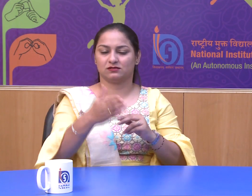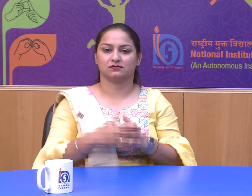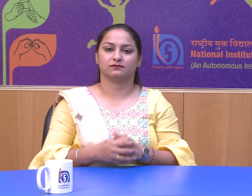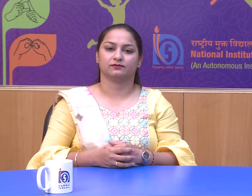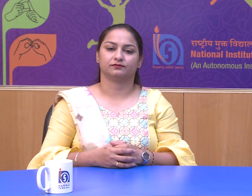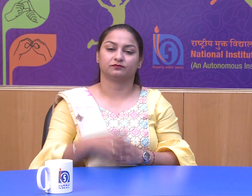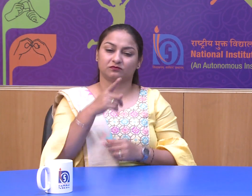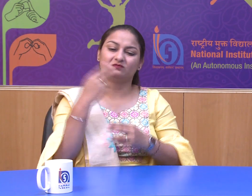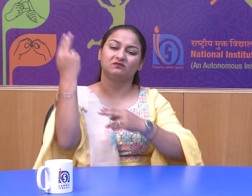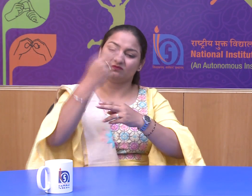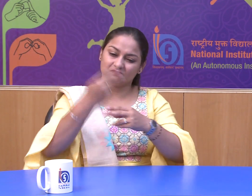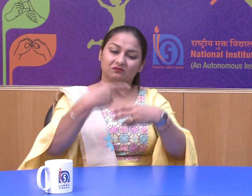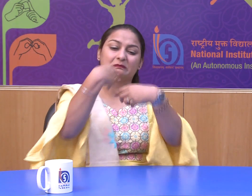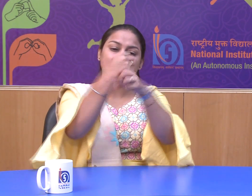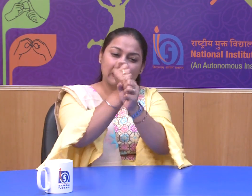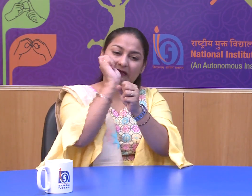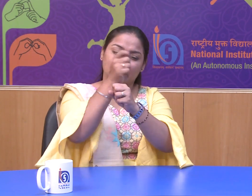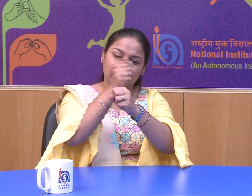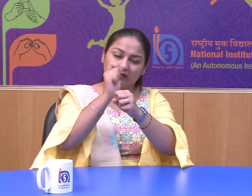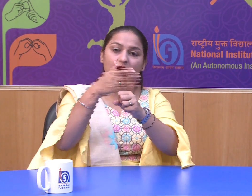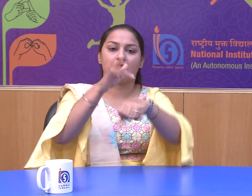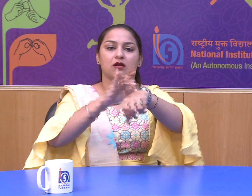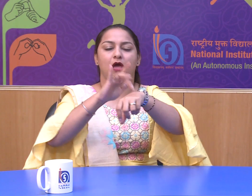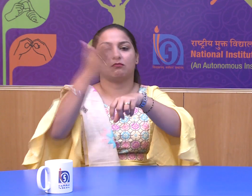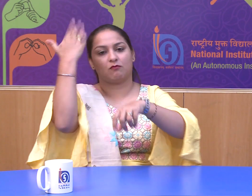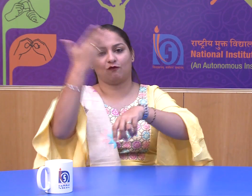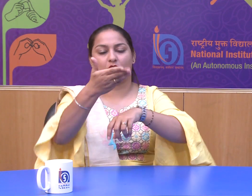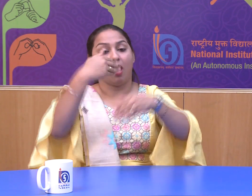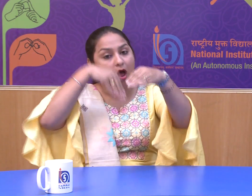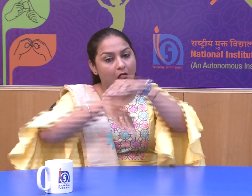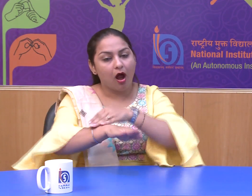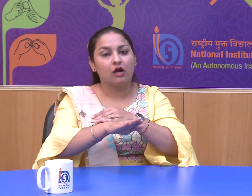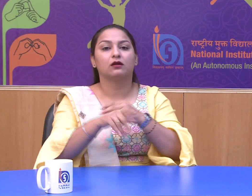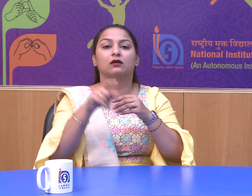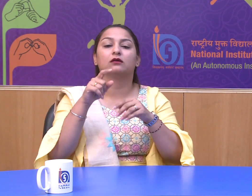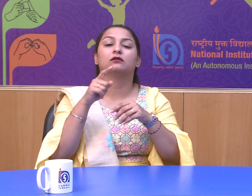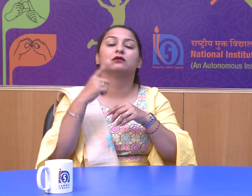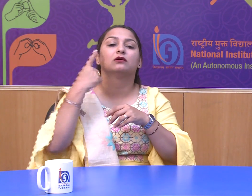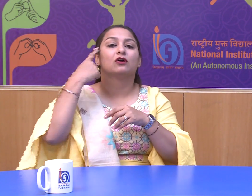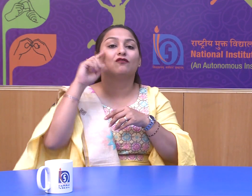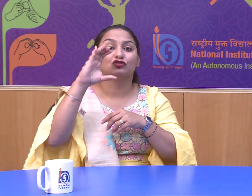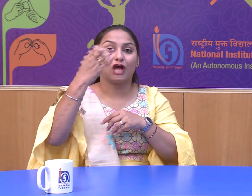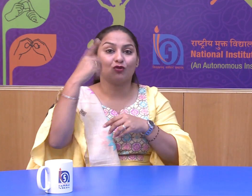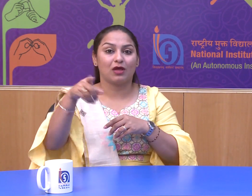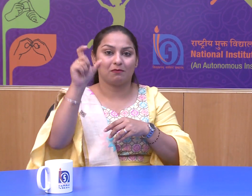were created at this time under the patronage of Chalukyas